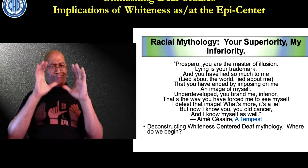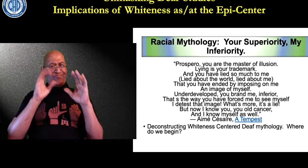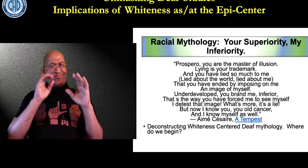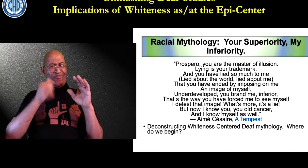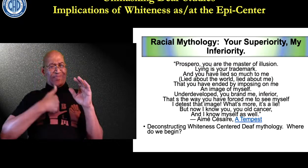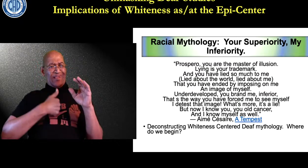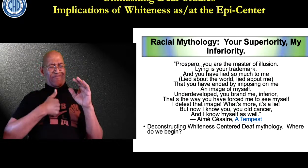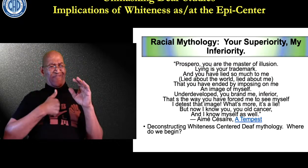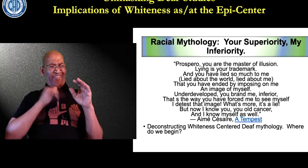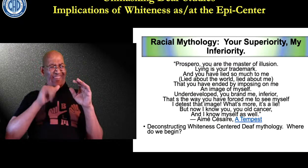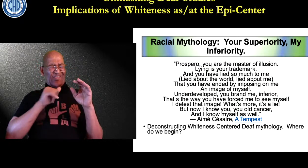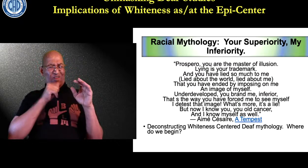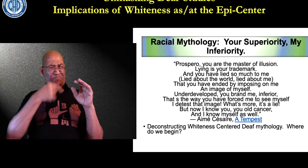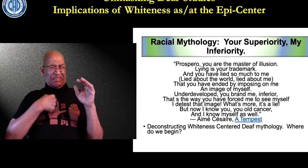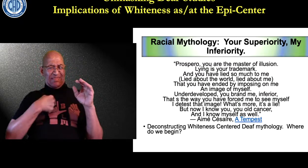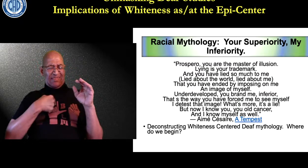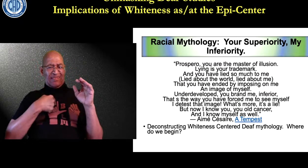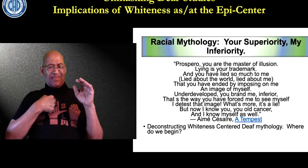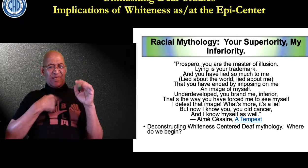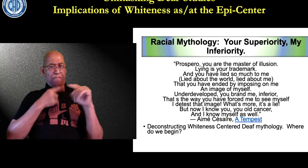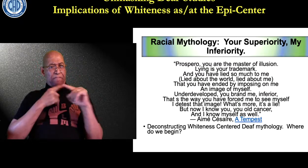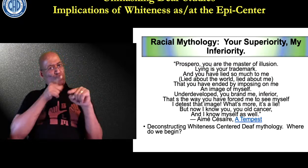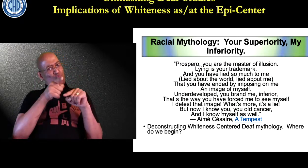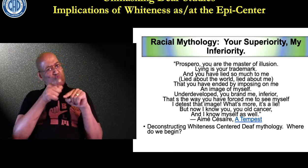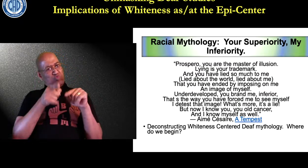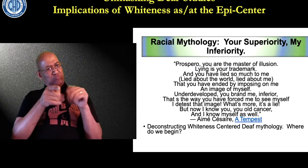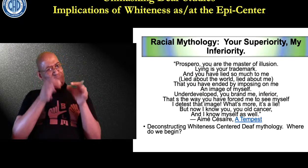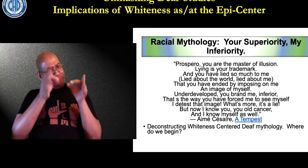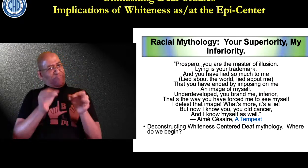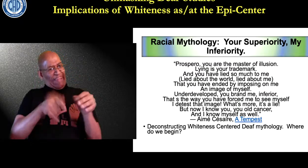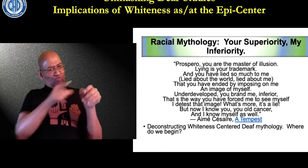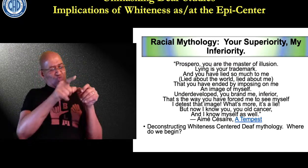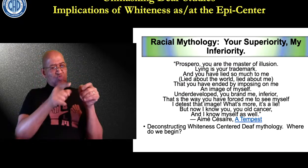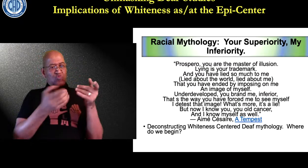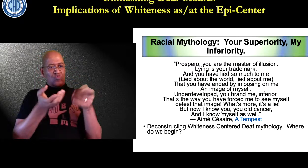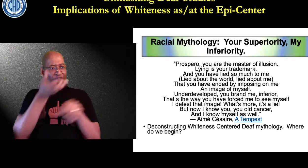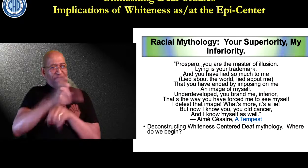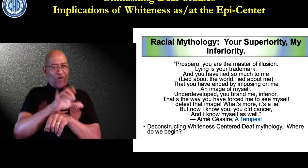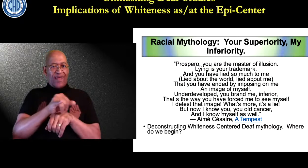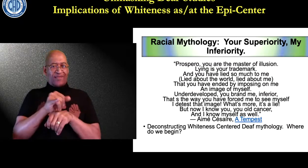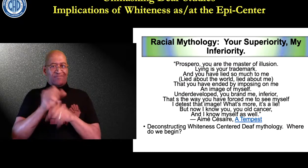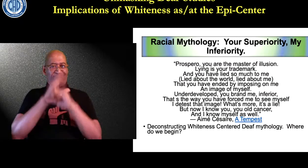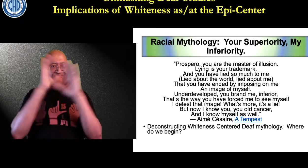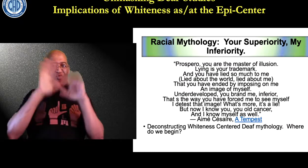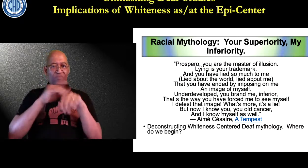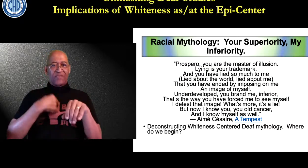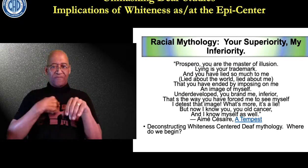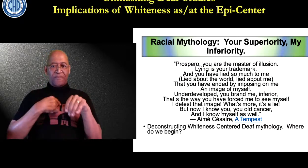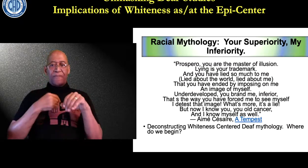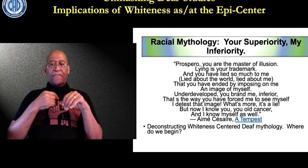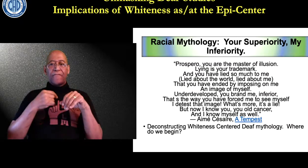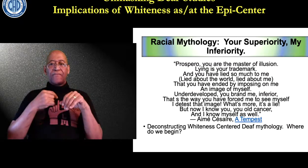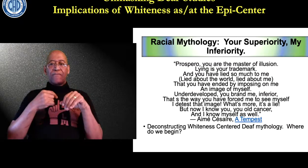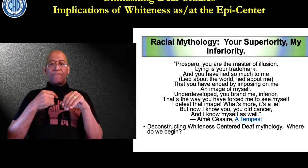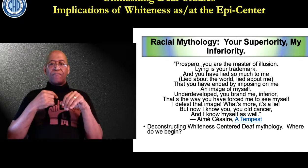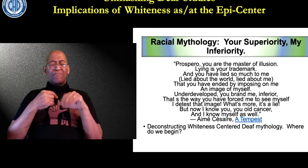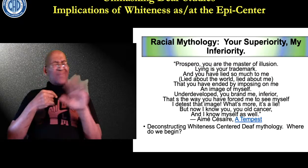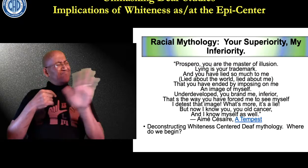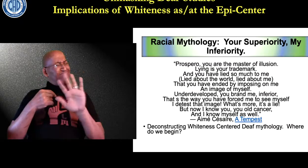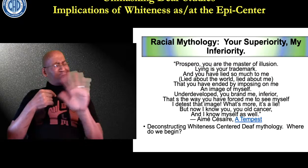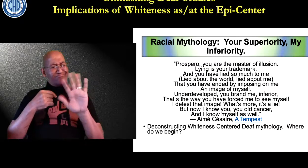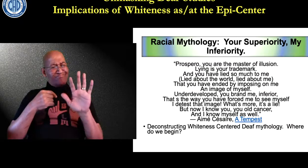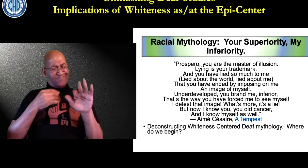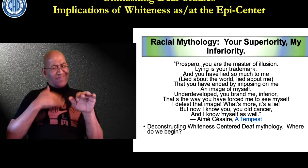inferiority on me. So I envision that's not me.